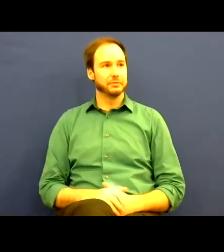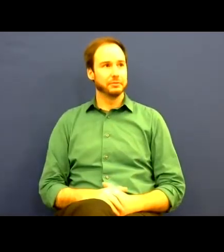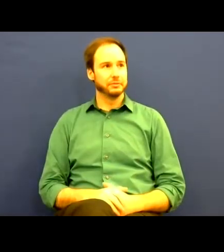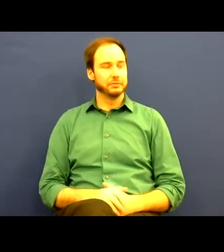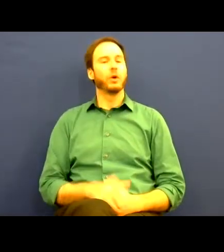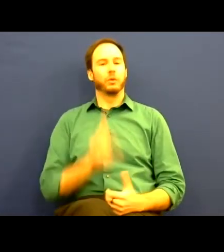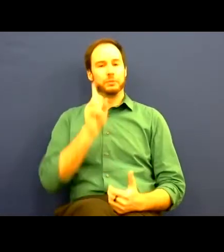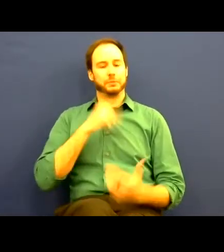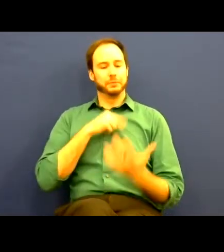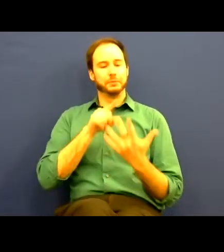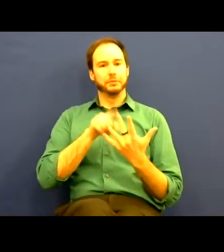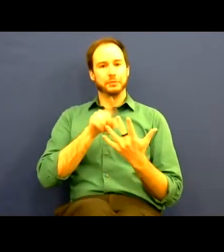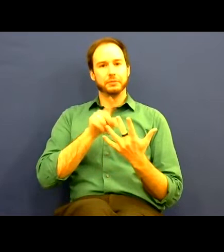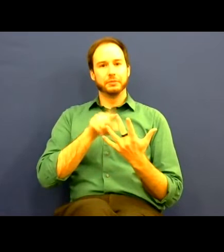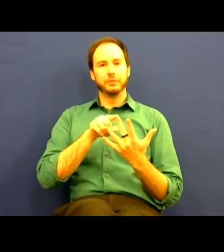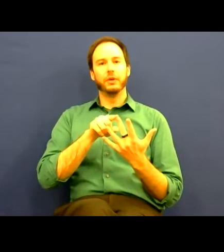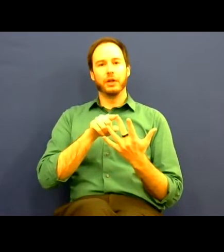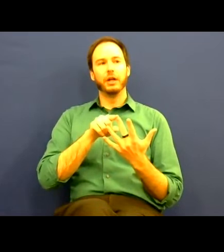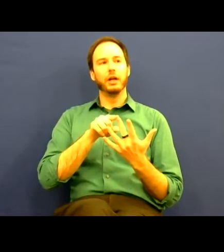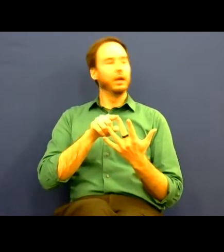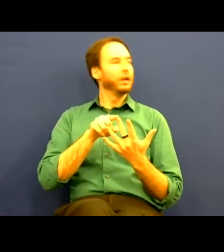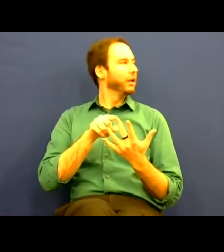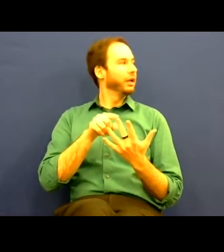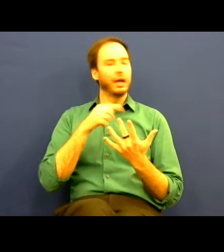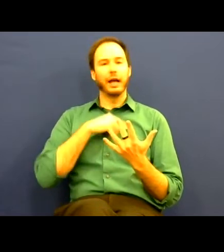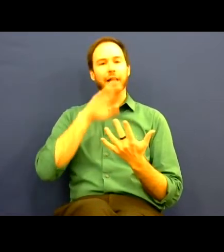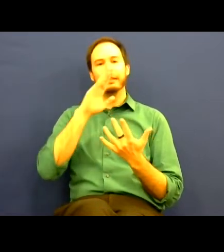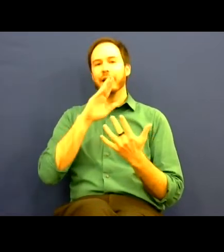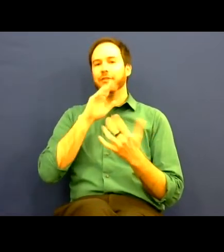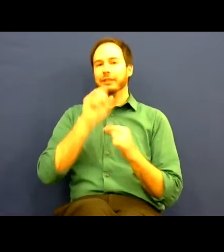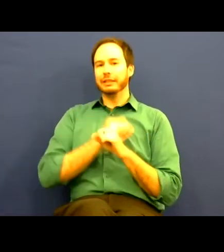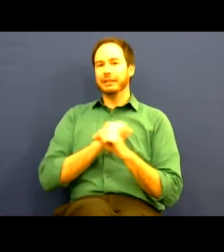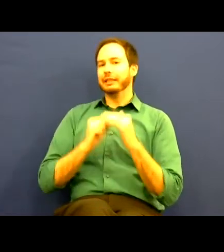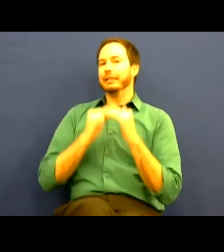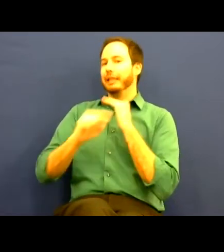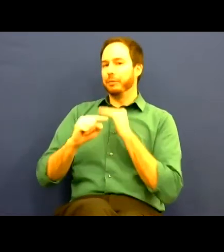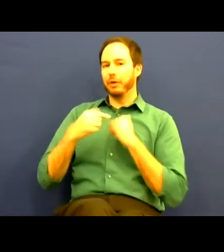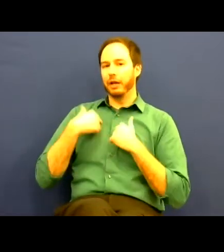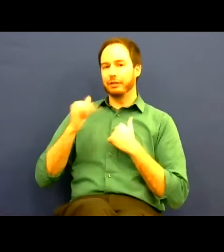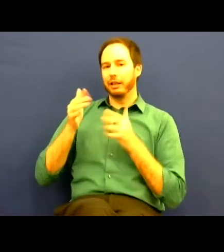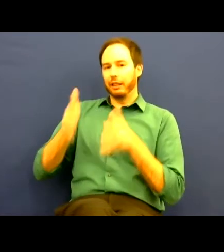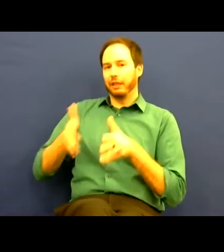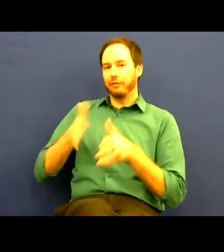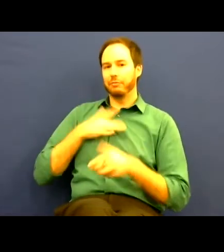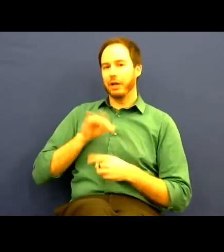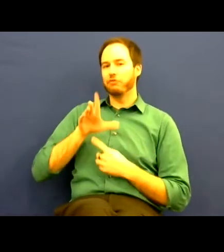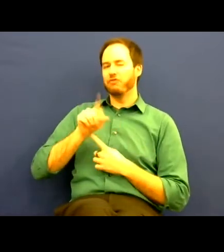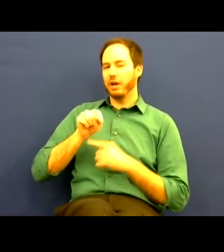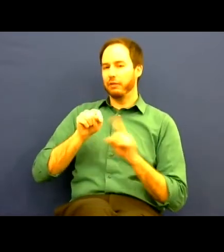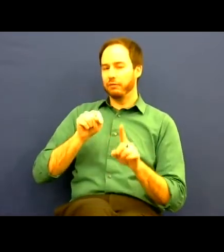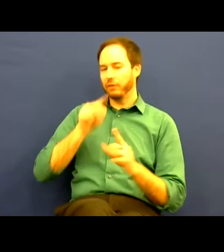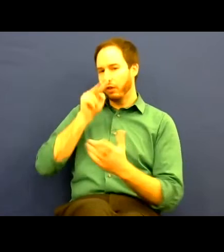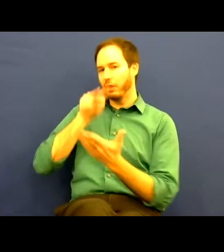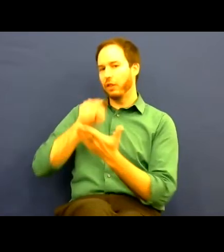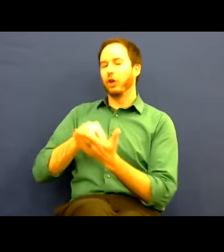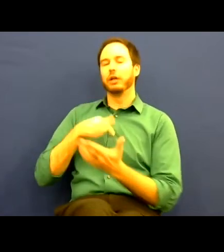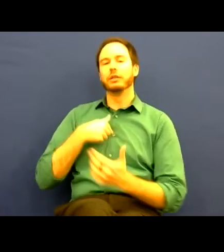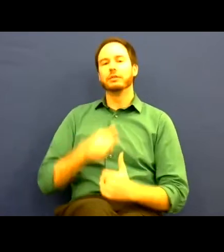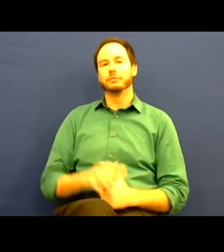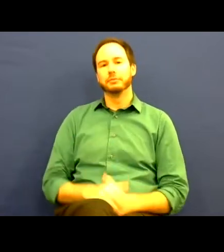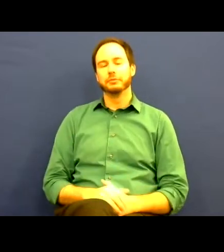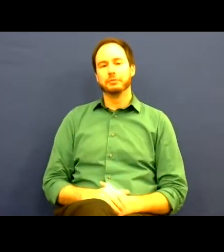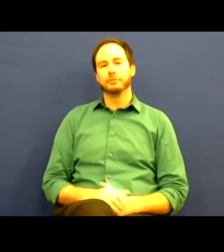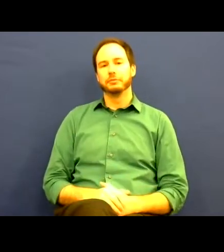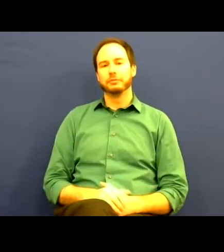Actually, I have one because I don't know that I ever sent my email, so it's probably still in my drafts in case it wasn't caught. Hold on one second.